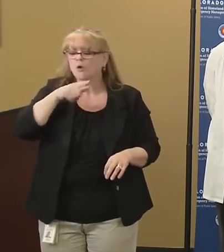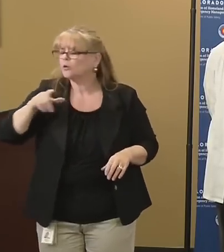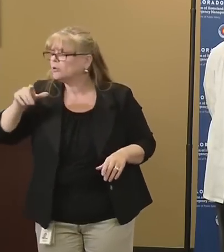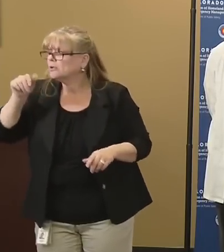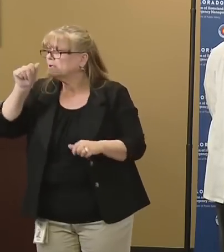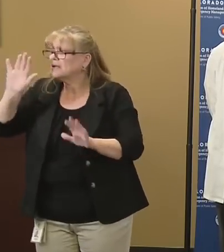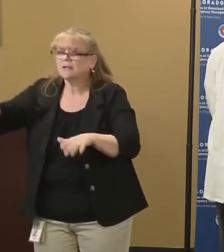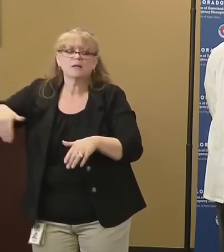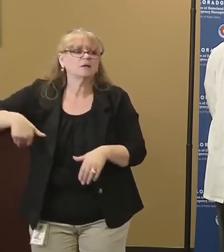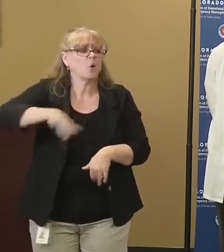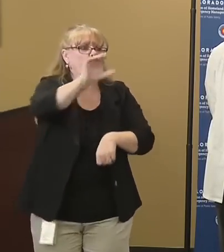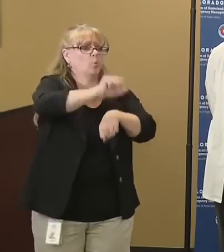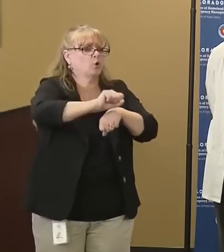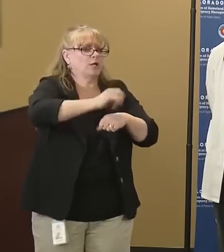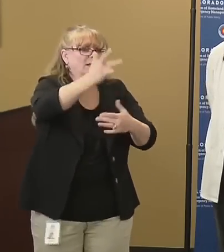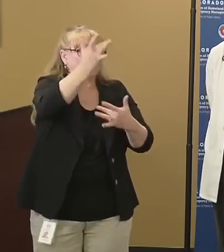others.